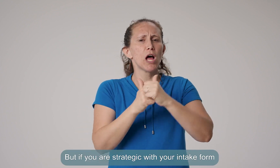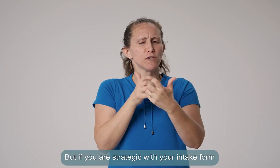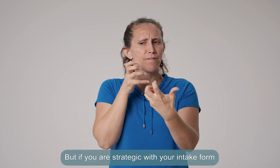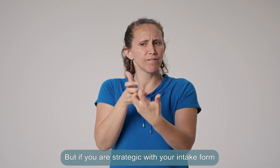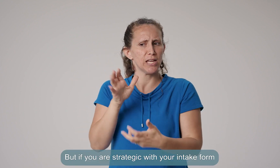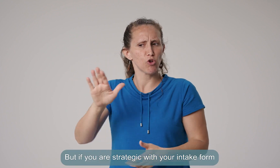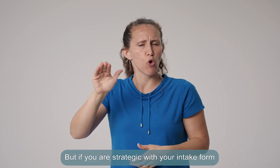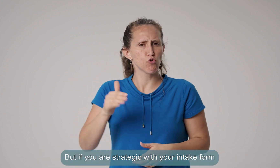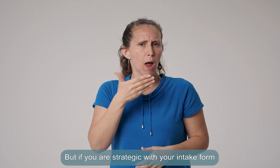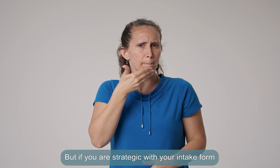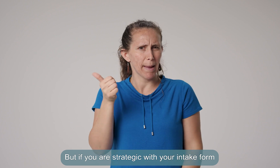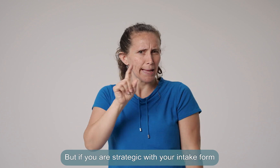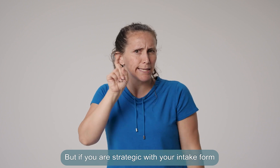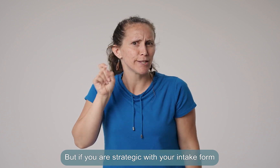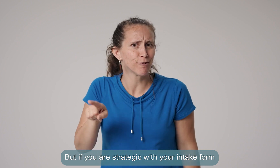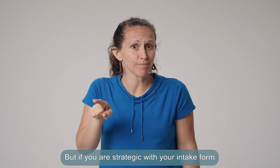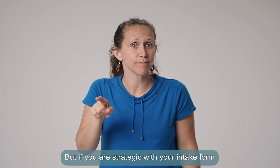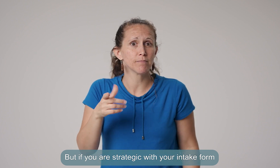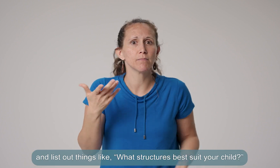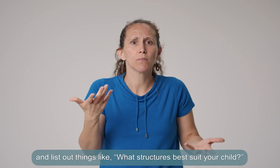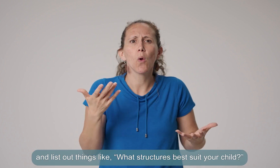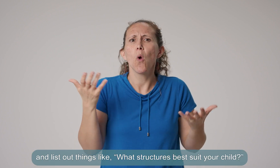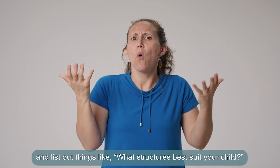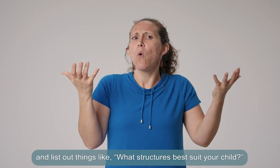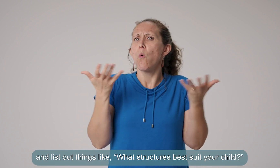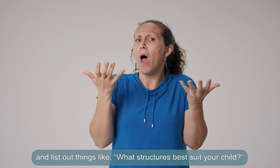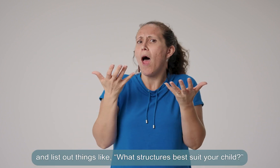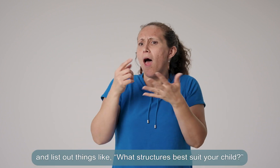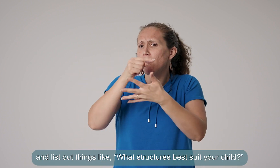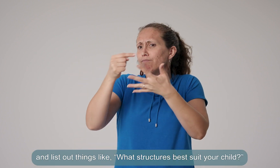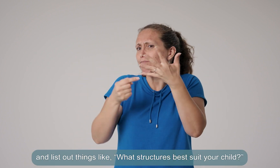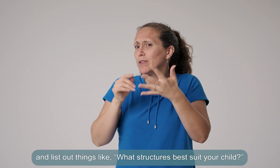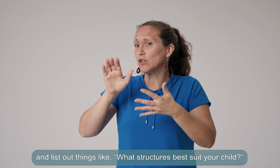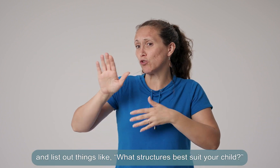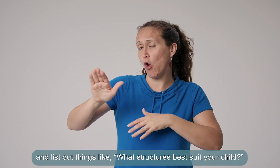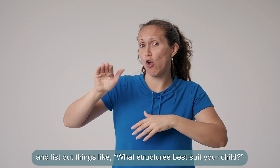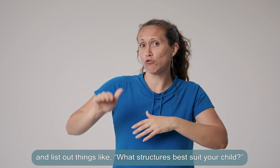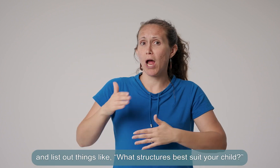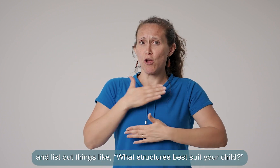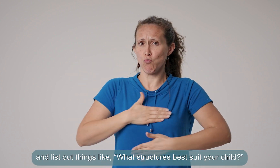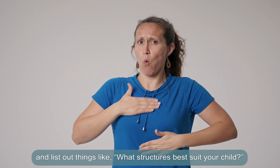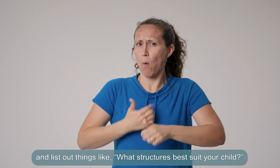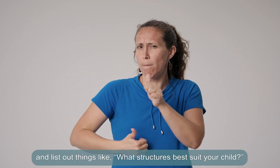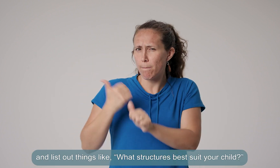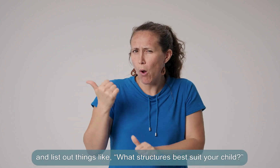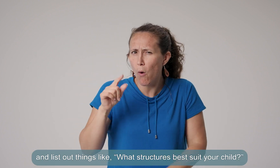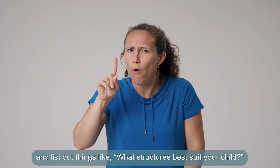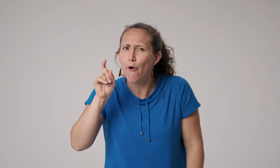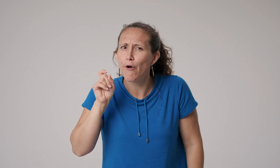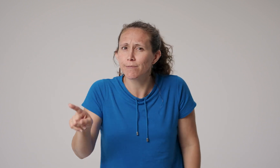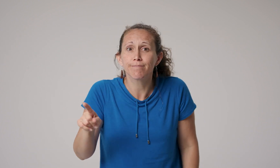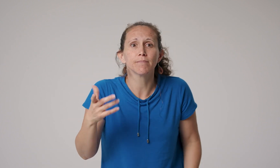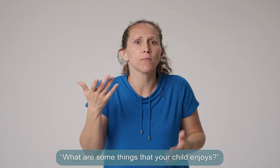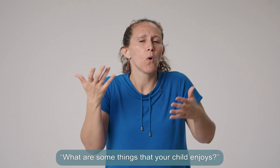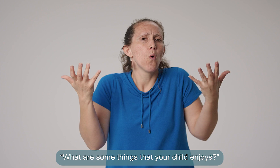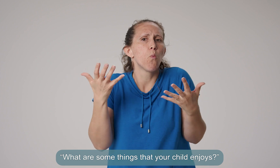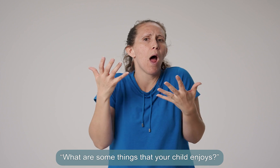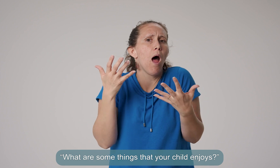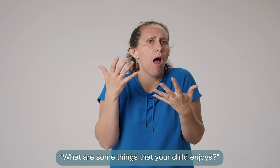But if you are strategic with your intake form and list out things like, what structures best suit your child? What are some things